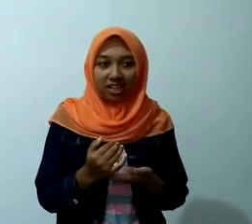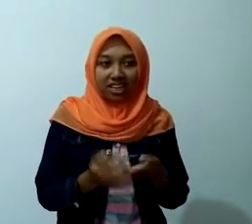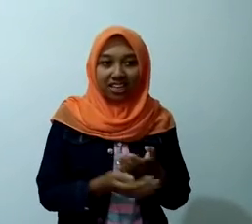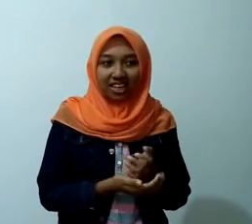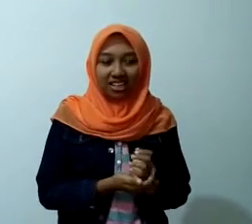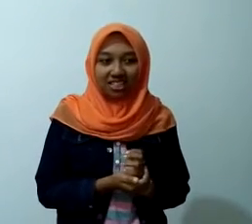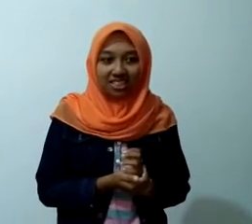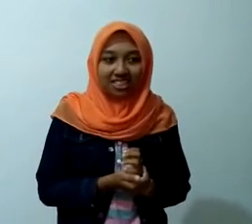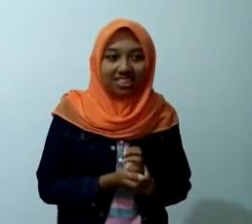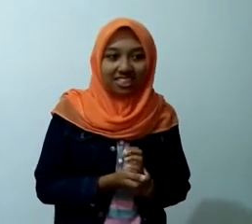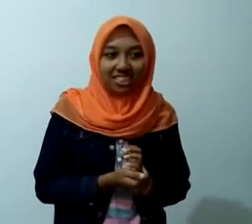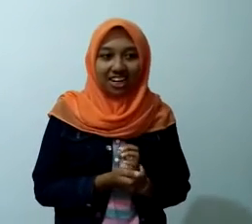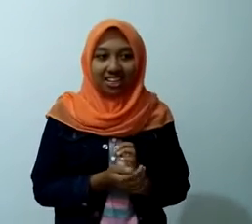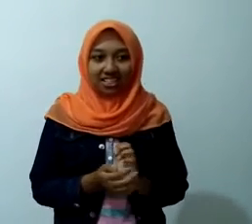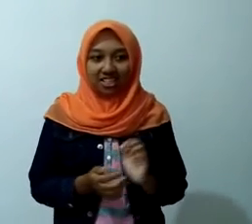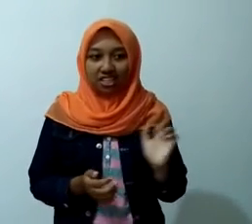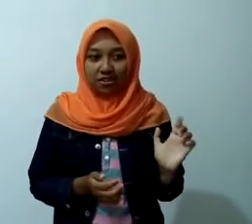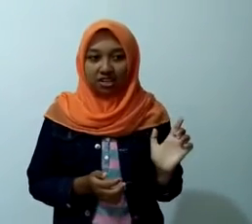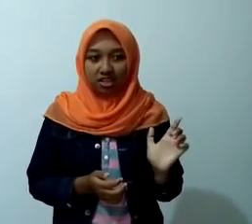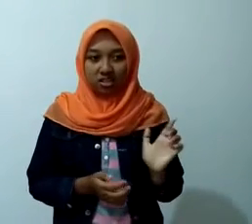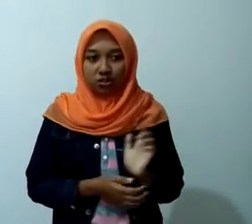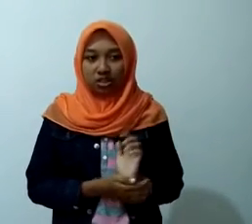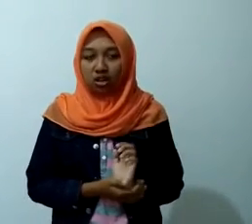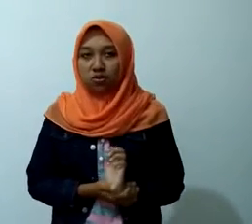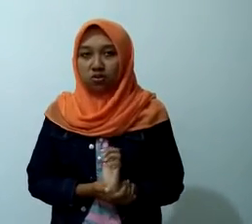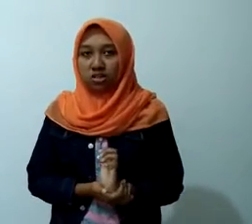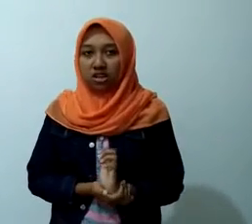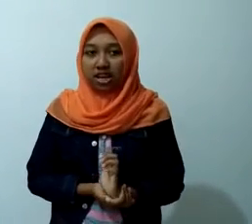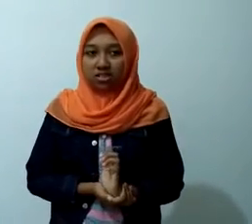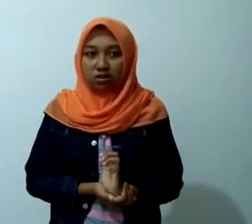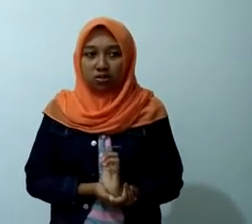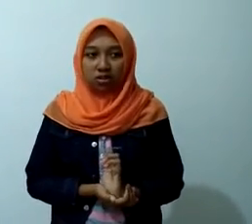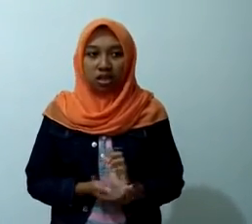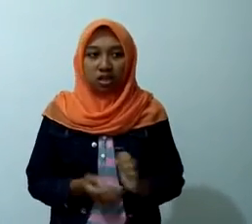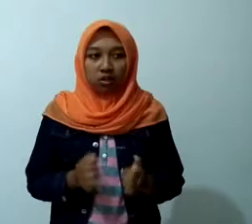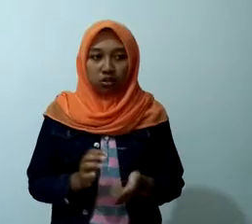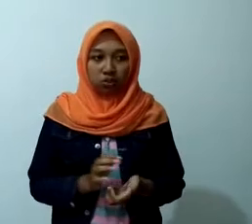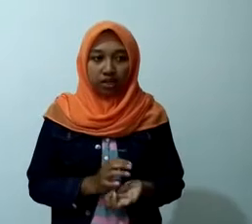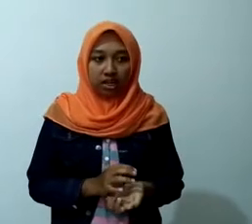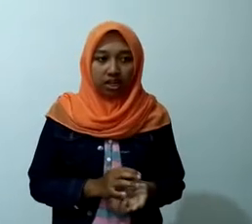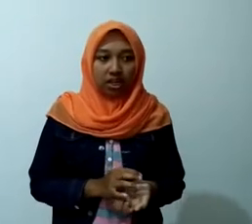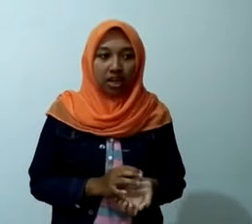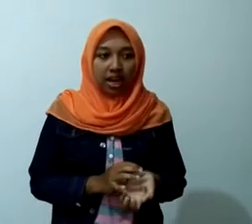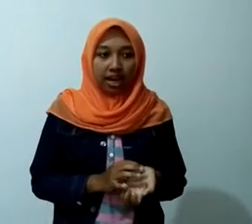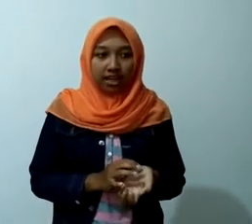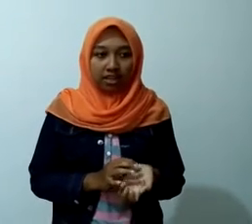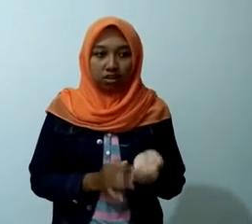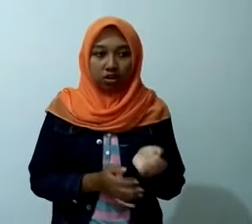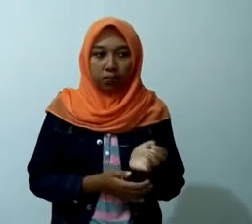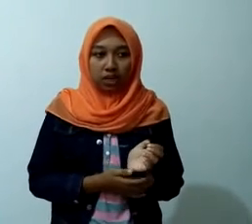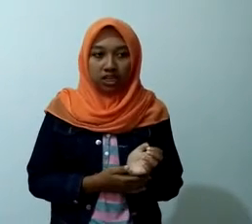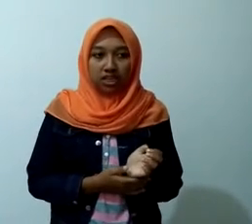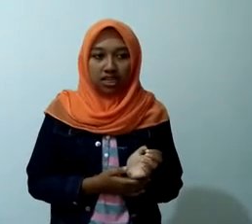information, the English teacher and 7th grade student of junior high school tutoring, and the